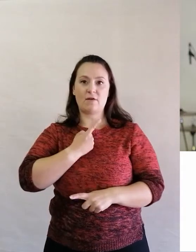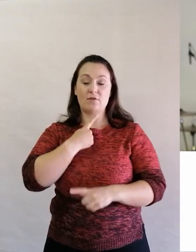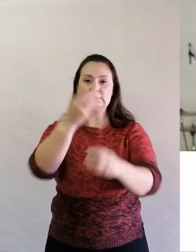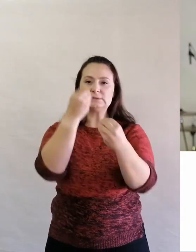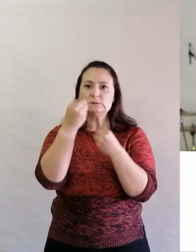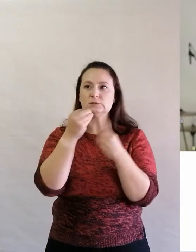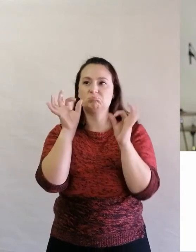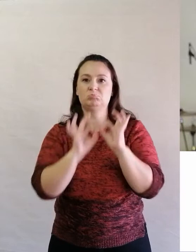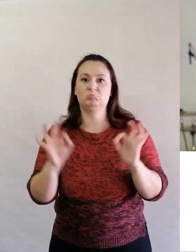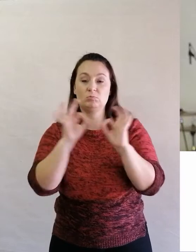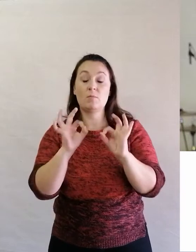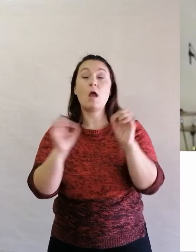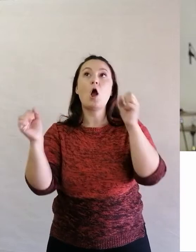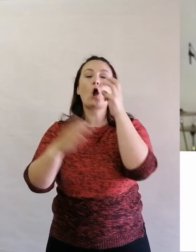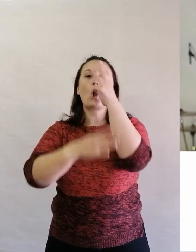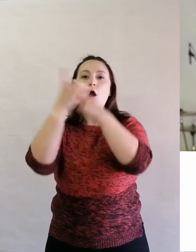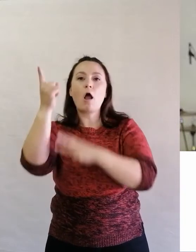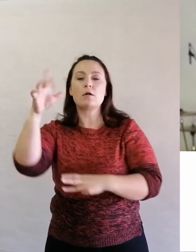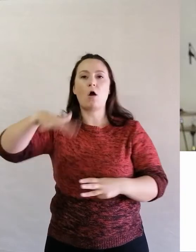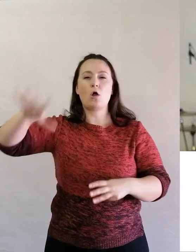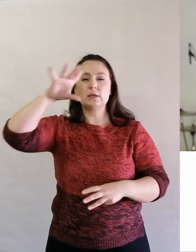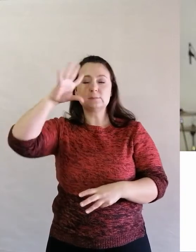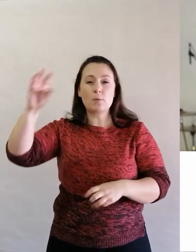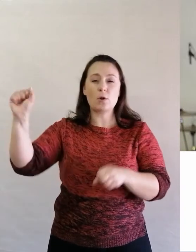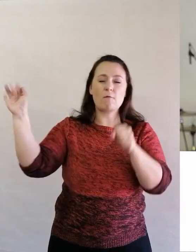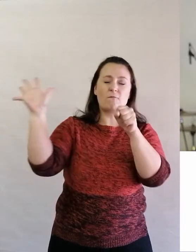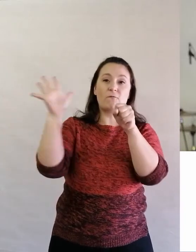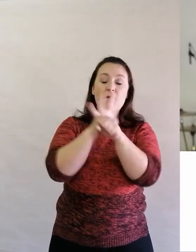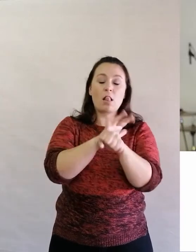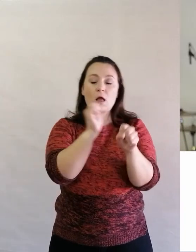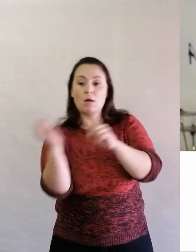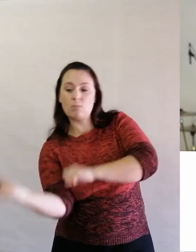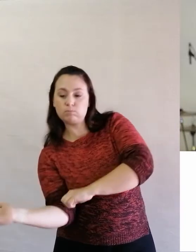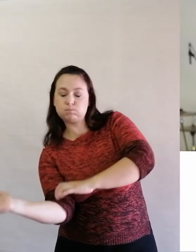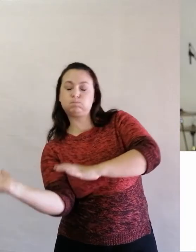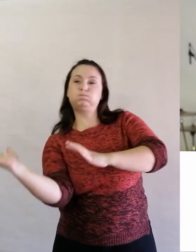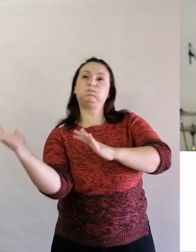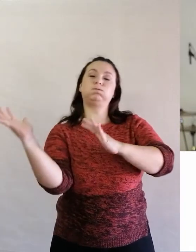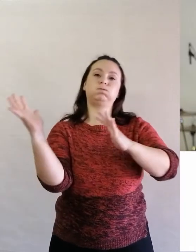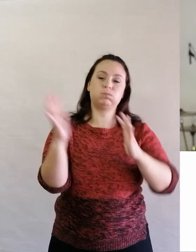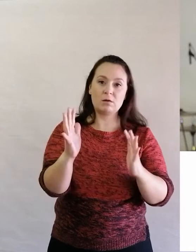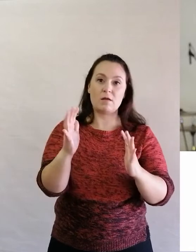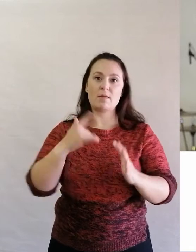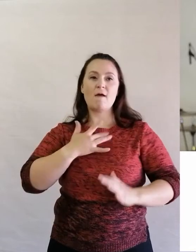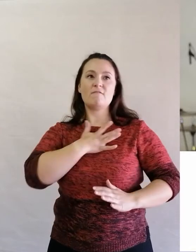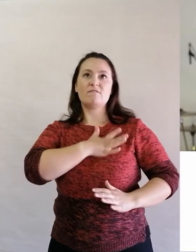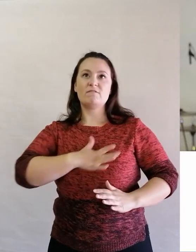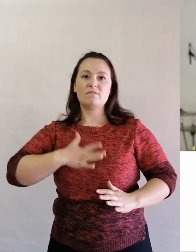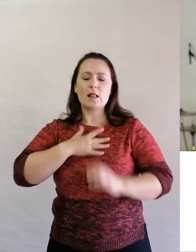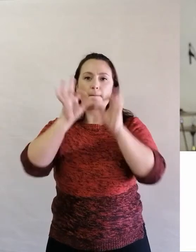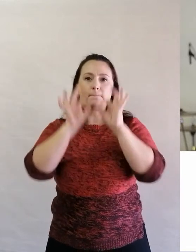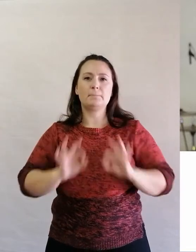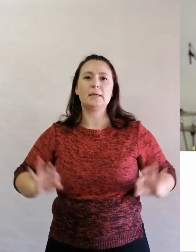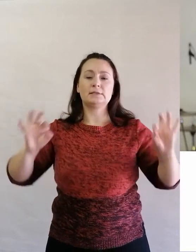taught about it. But God filled me with his spirit straight away. And I could just feel the joy of heaven, the peace of God all over my